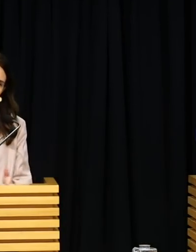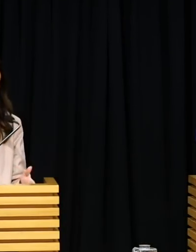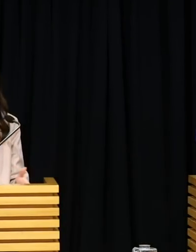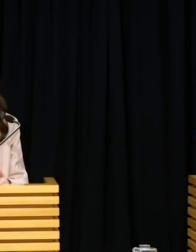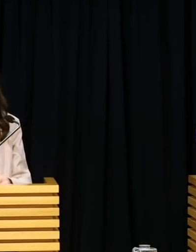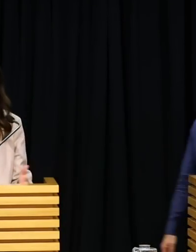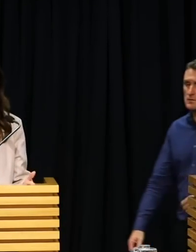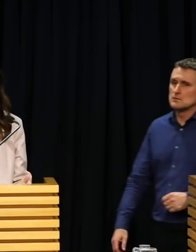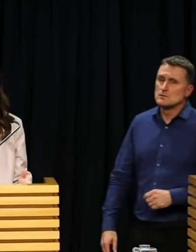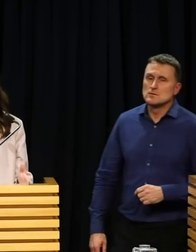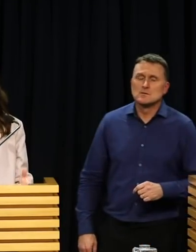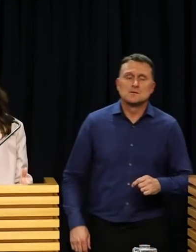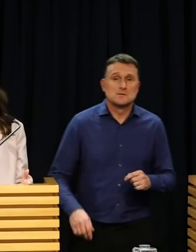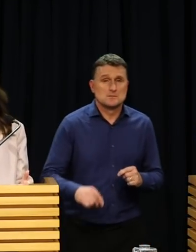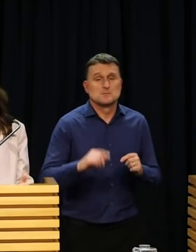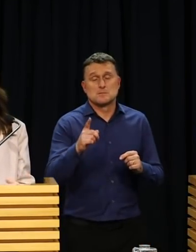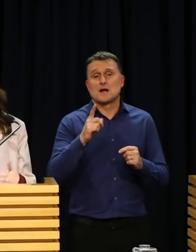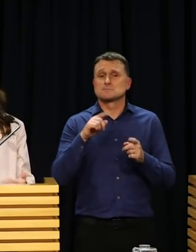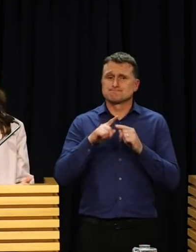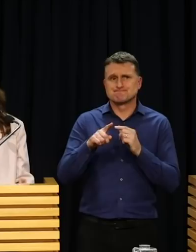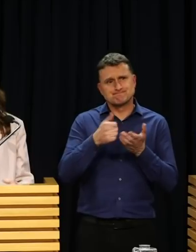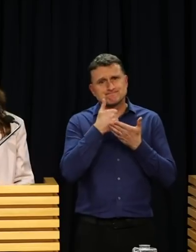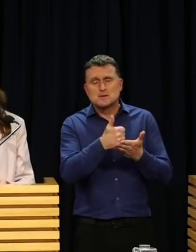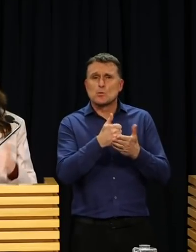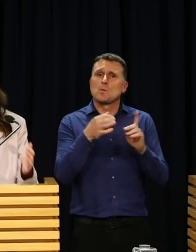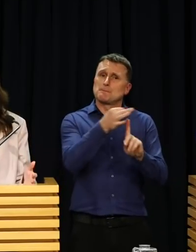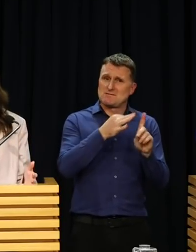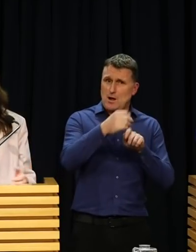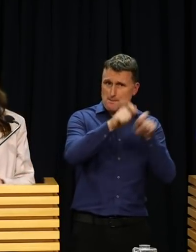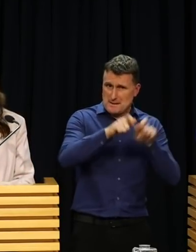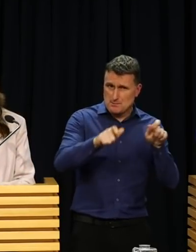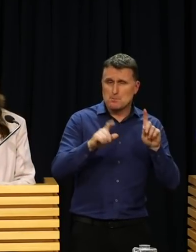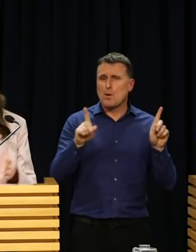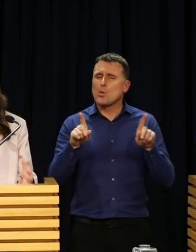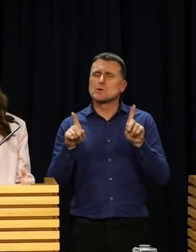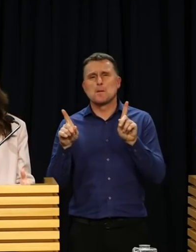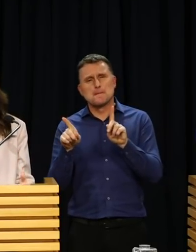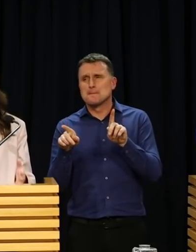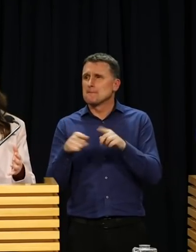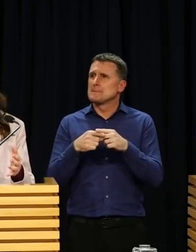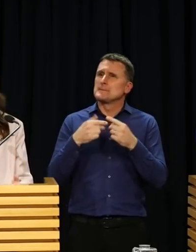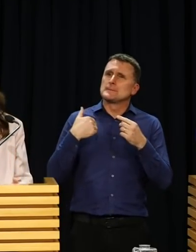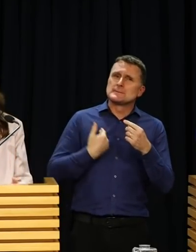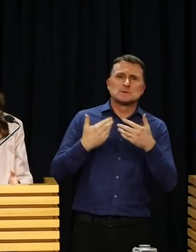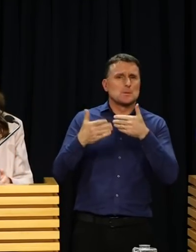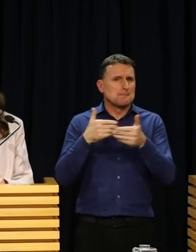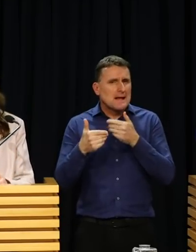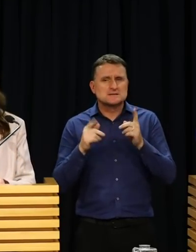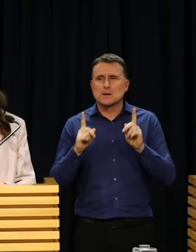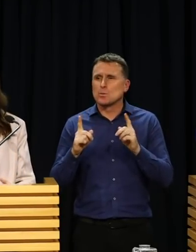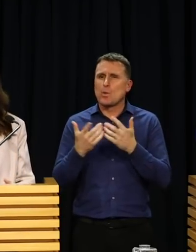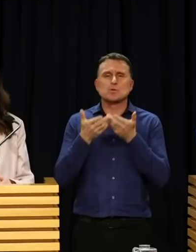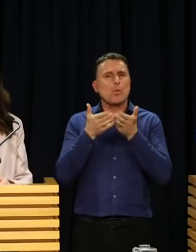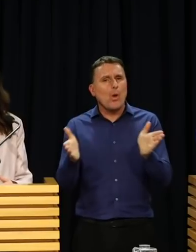is just managing expectations in that regard when it comes to the wider acknowledgement and apology that we'll